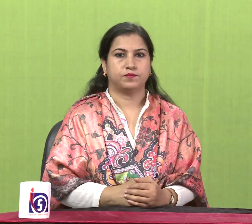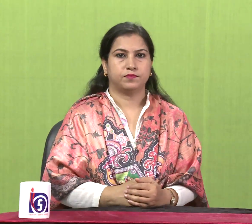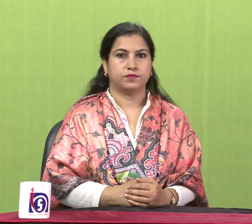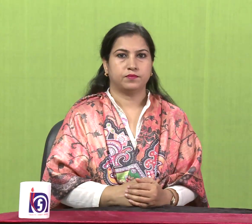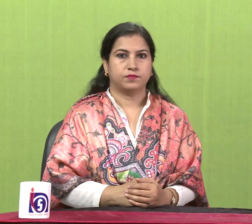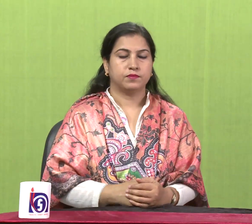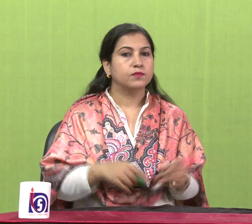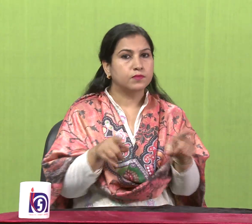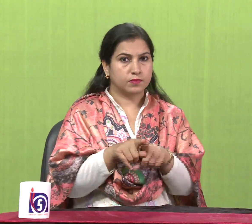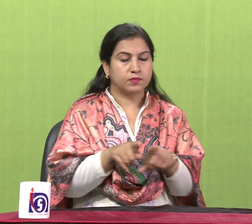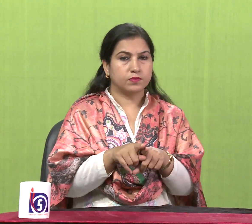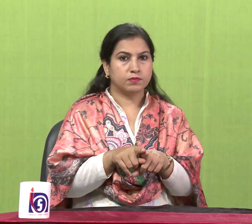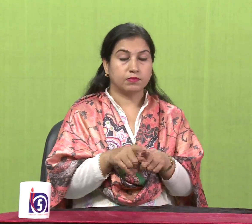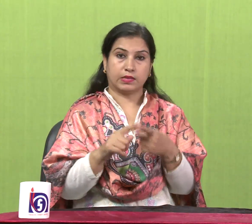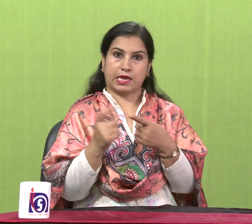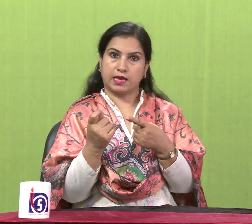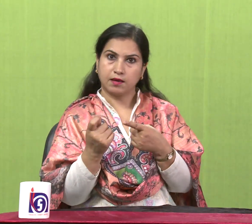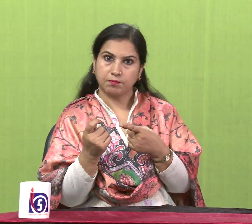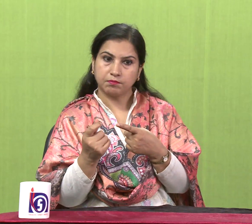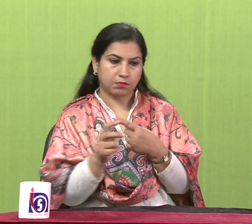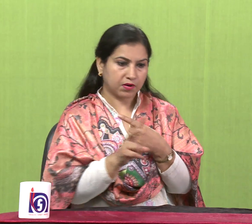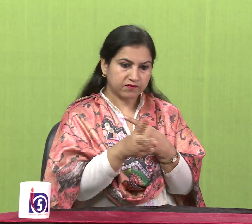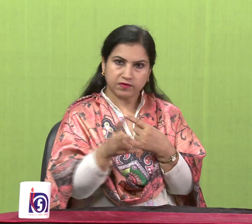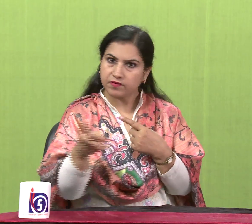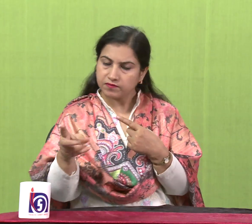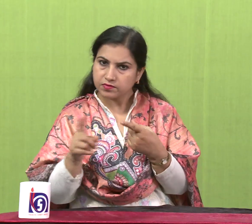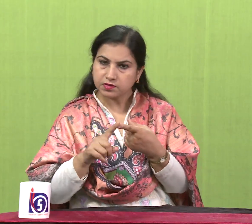For example, income, industrial growth,